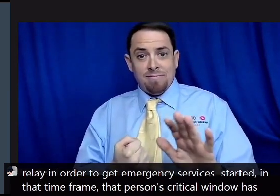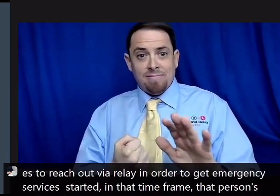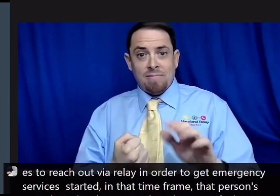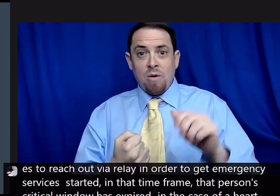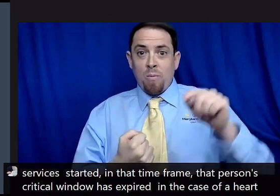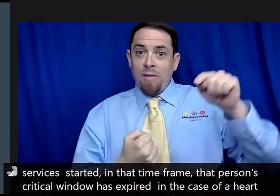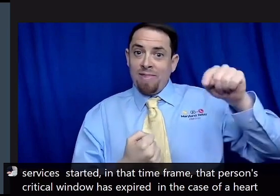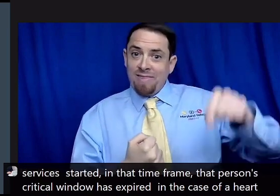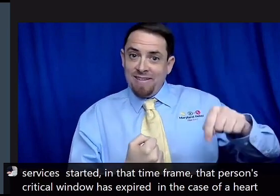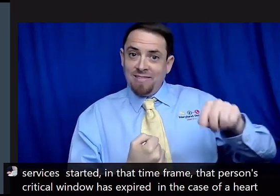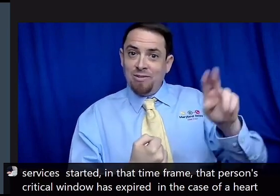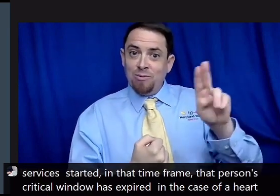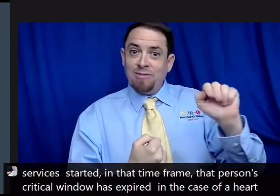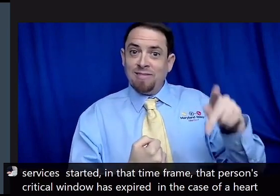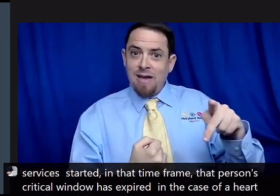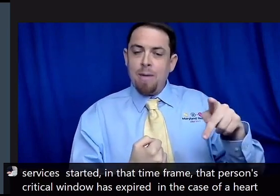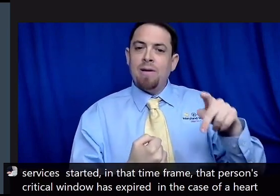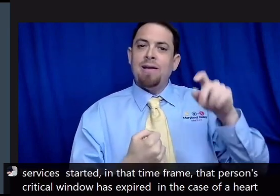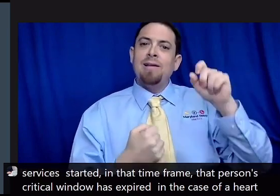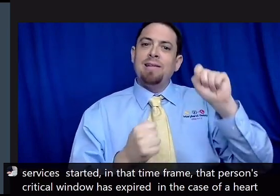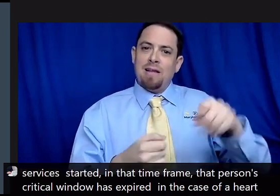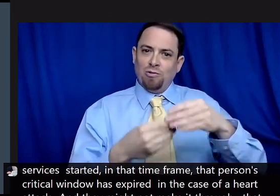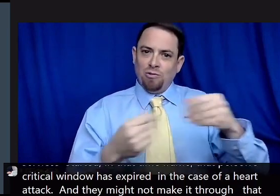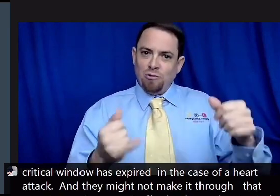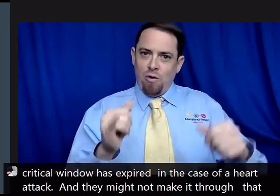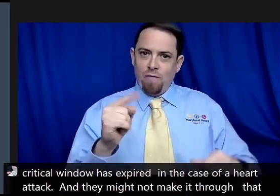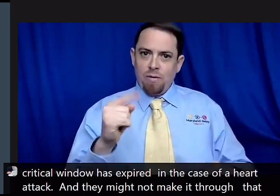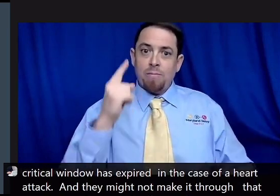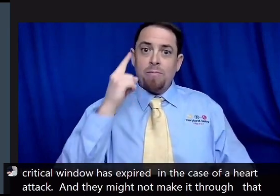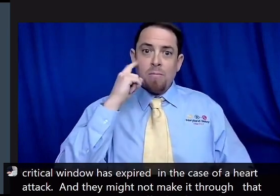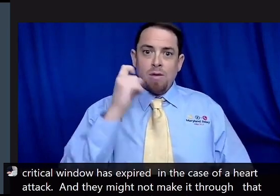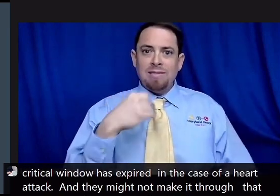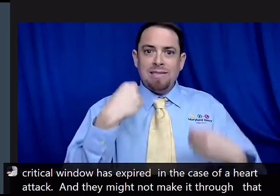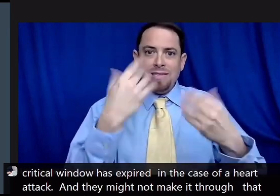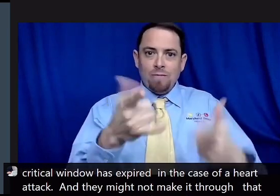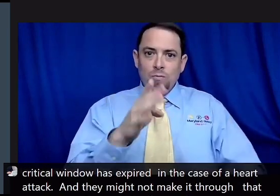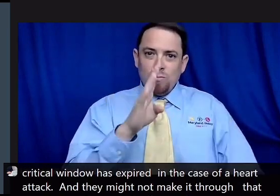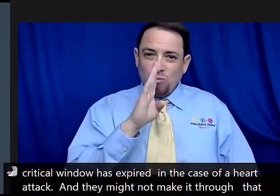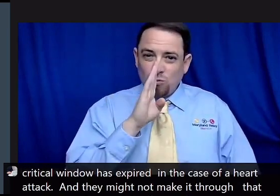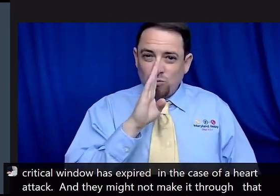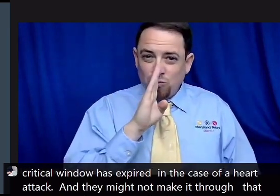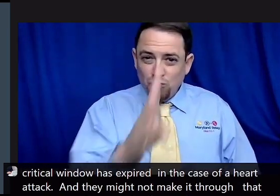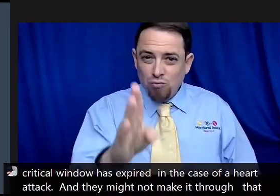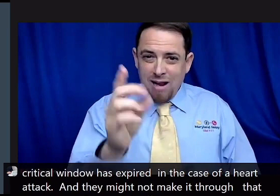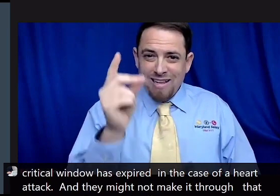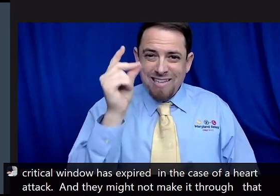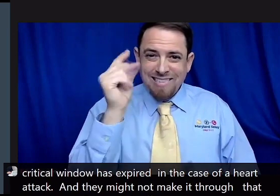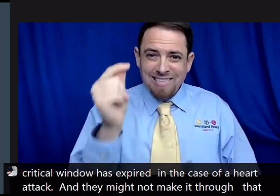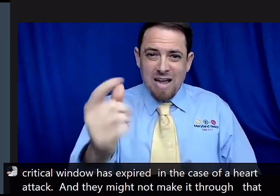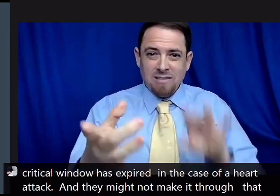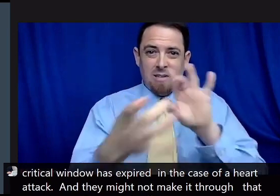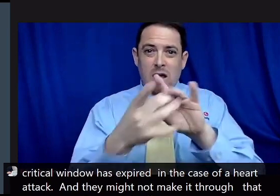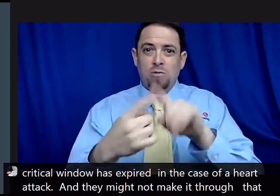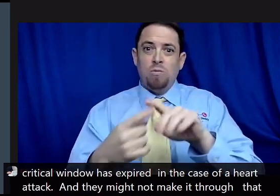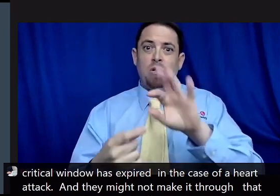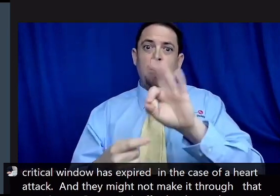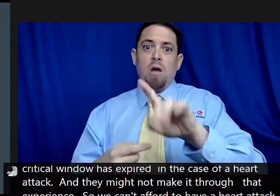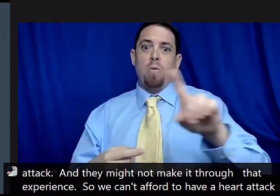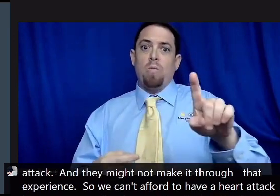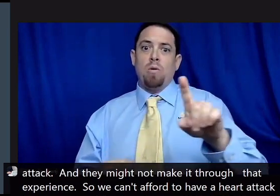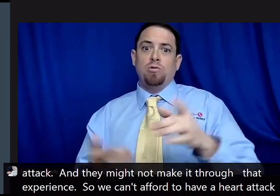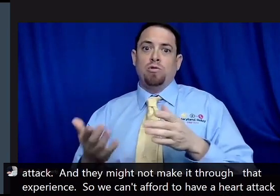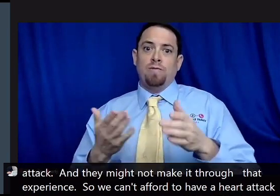afford to have a heart attack just because of the time it takes. With UTAP, it solves that issue because it gives you